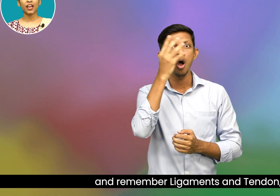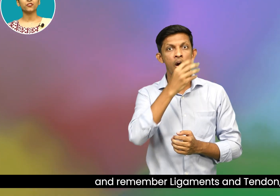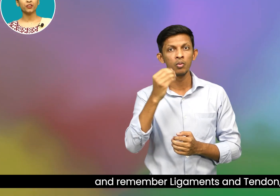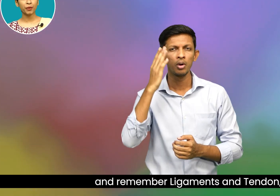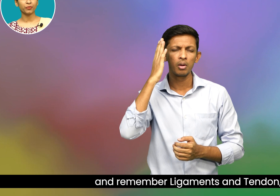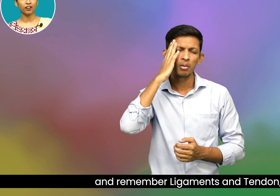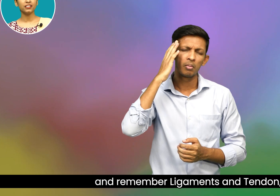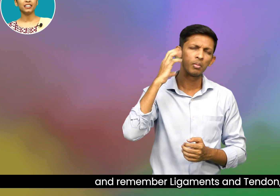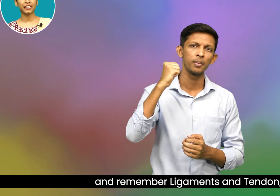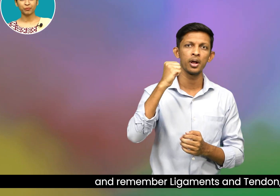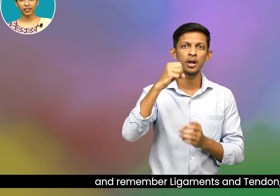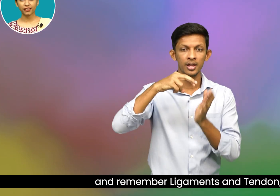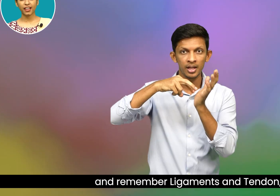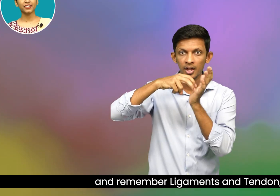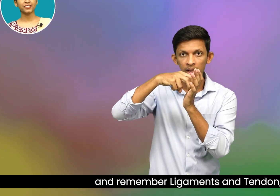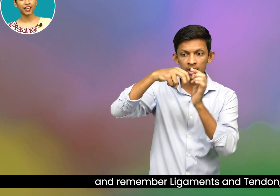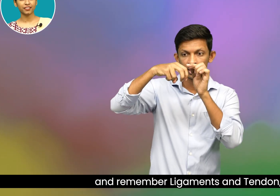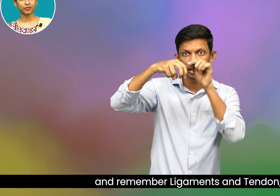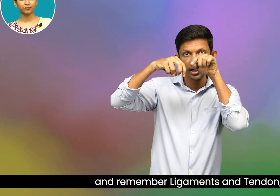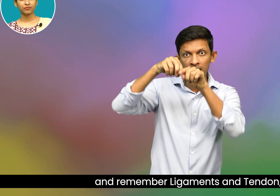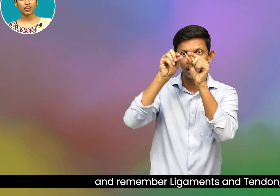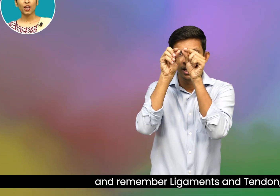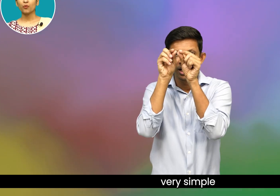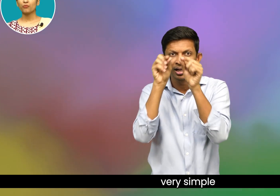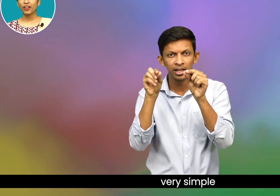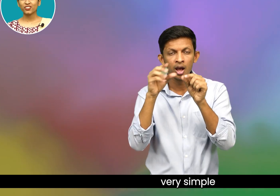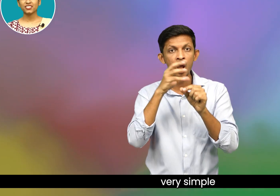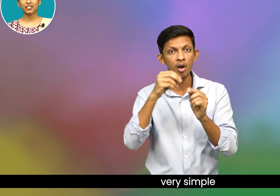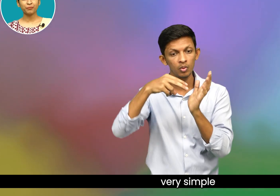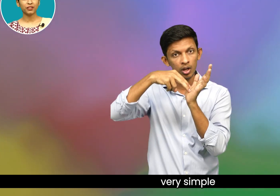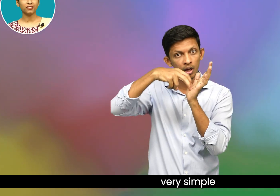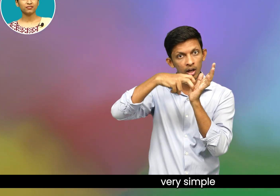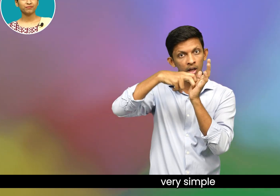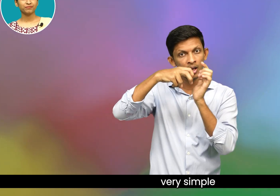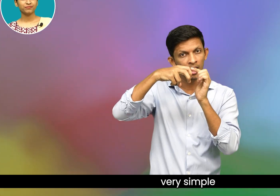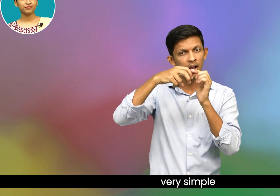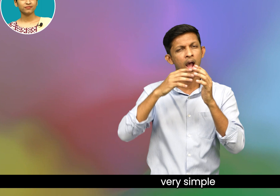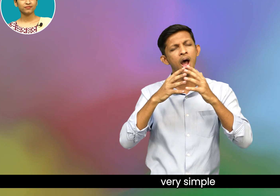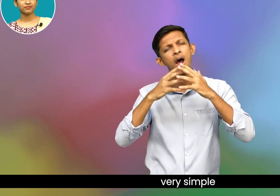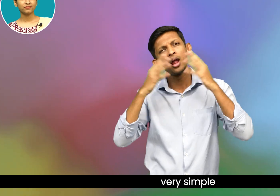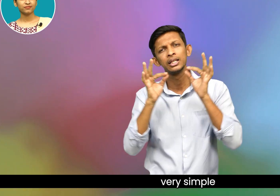Understand and remember ligament and tendon. Very simple